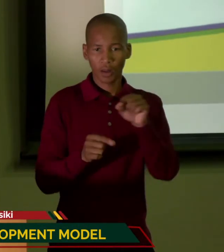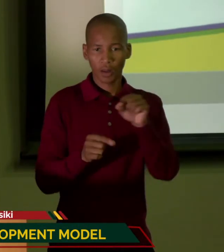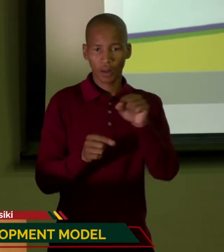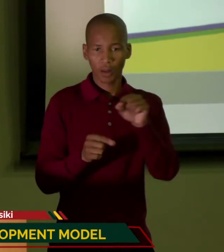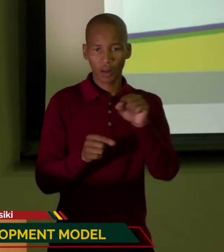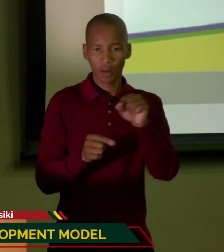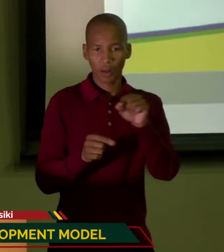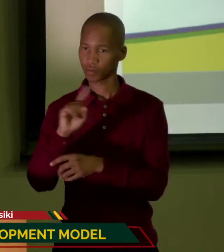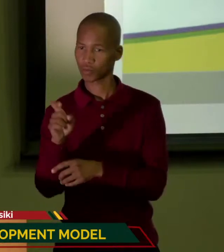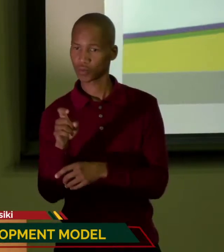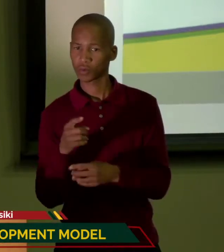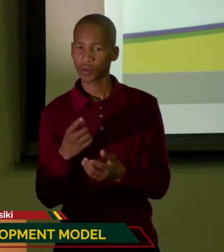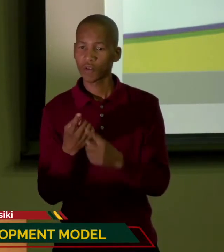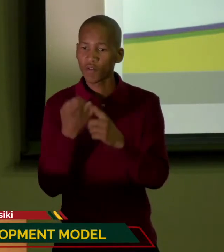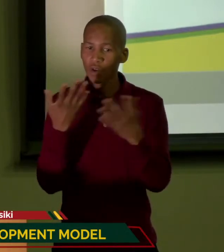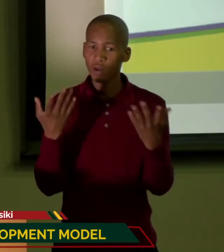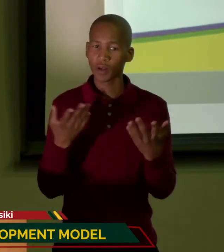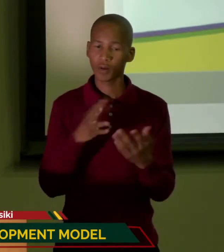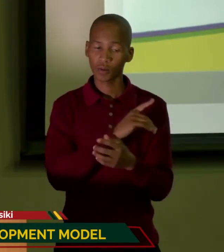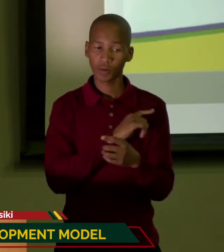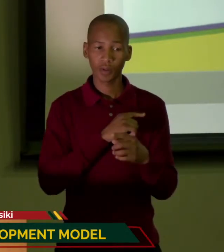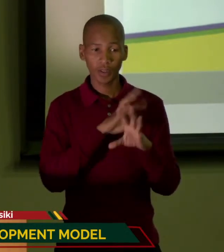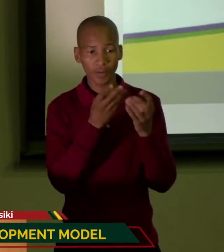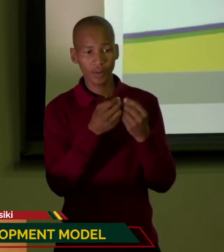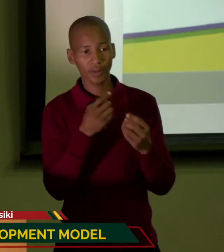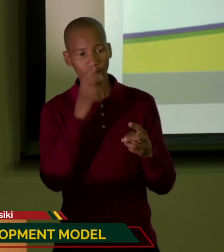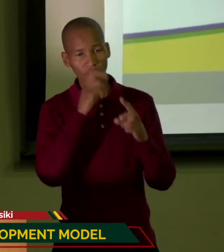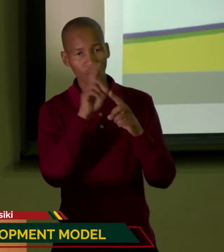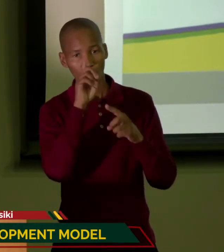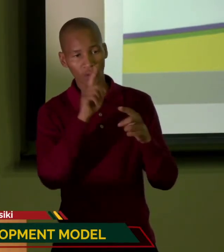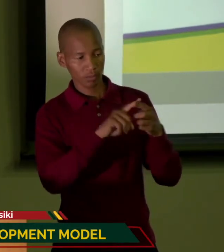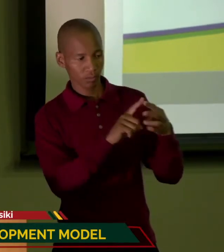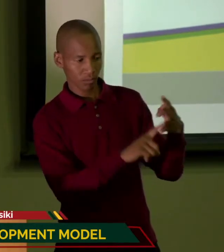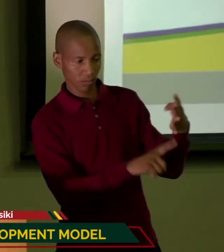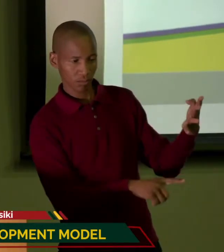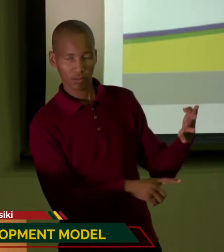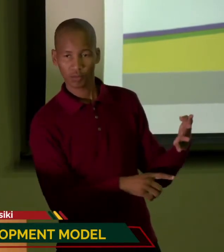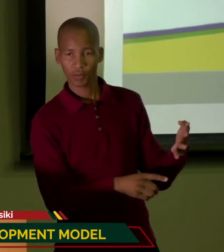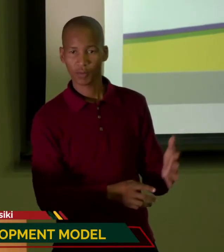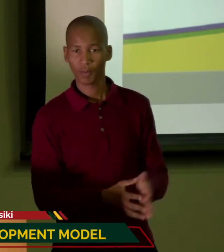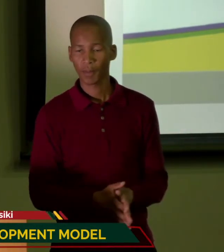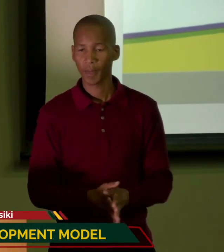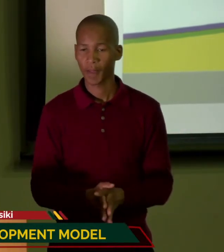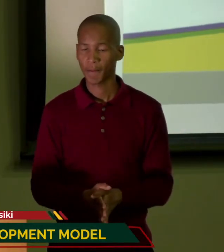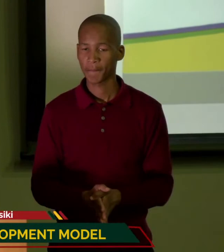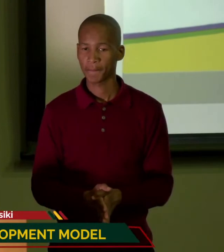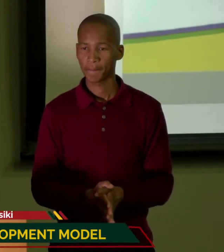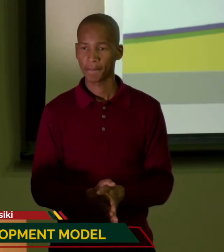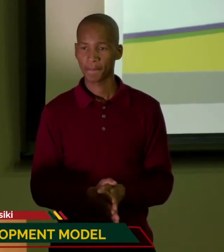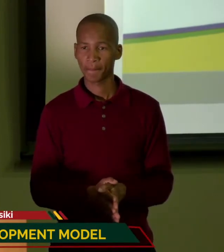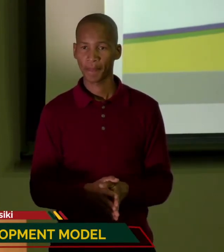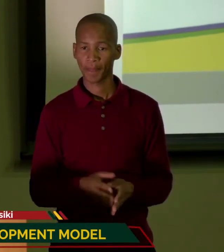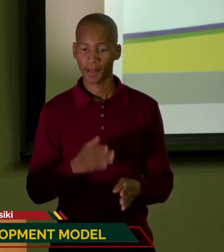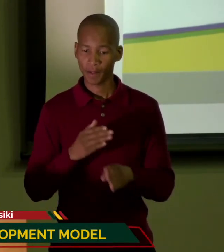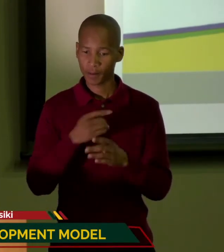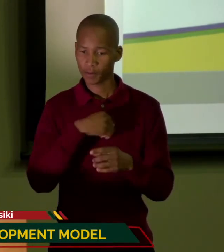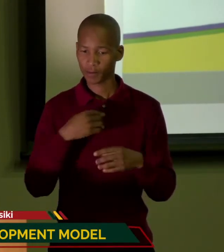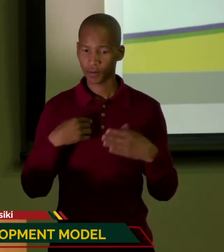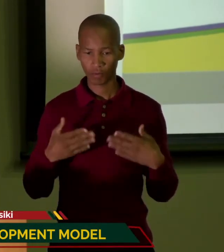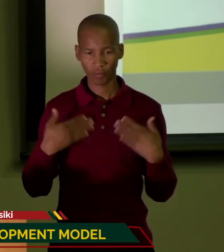because naziya izinto ezifunayo by this word besivuya ke sisithi heyi